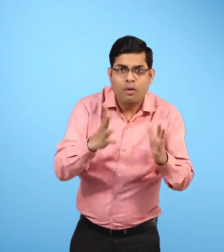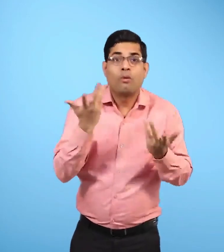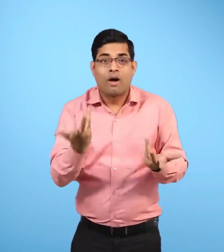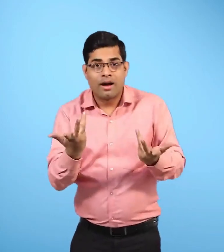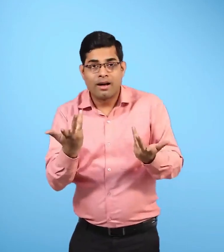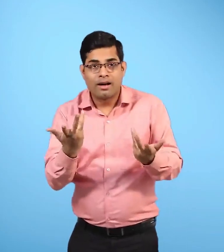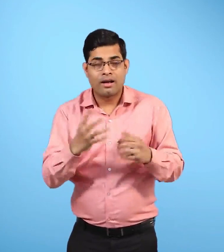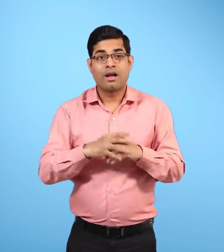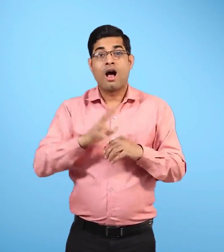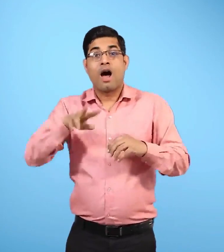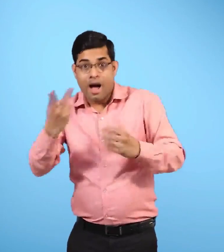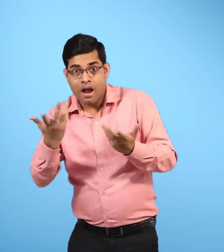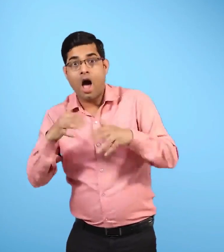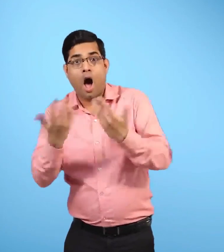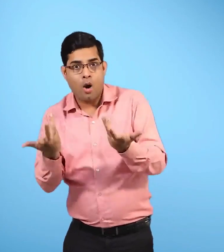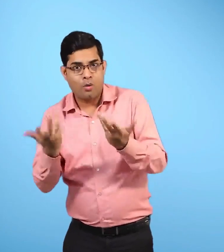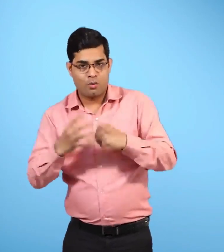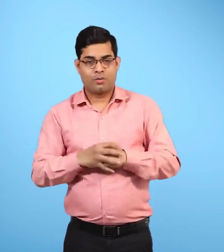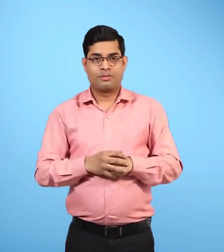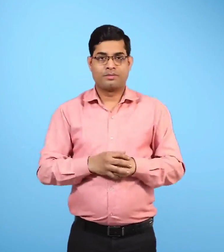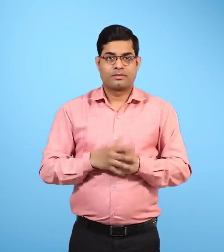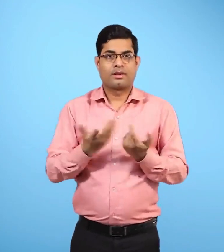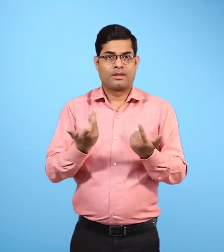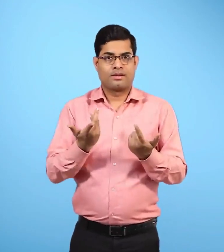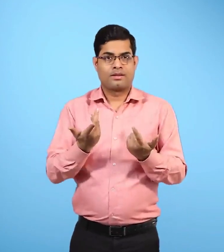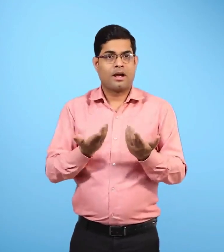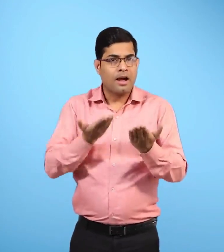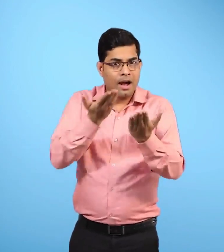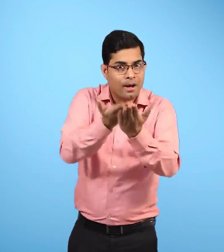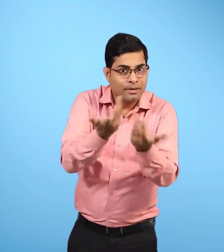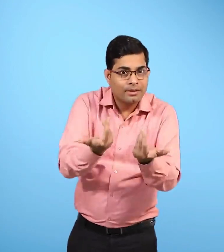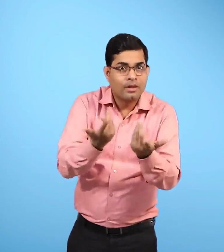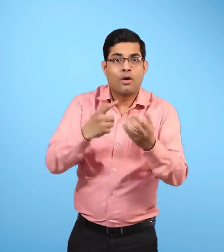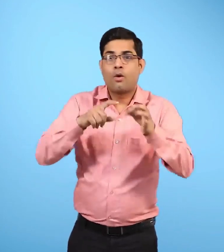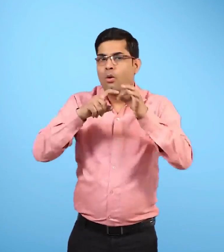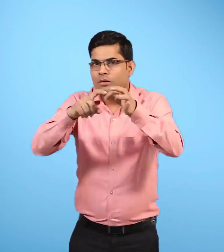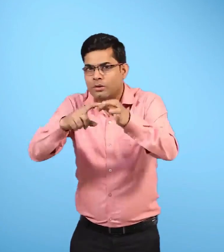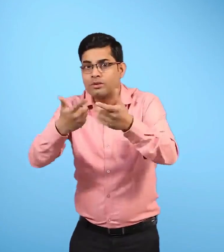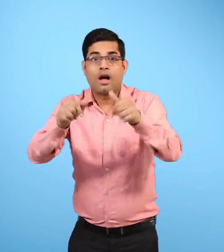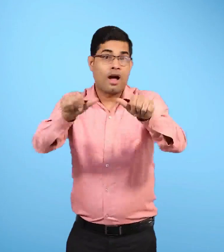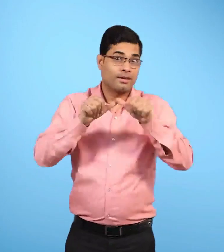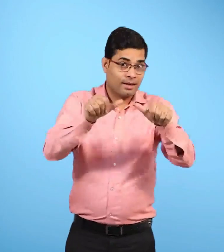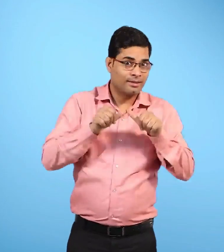done. Others may tell how. Participants ask questions and answer